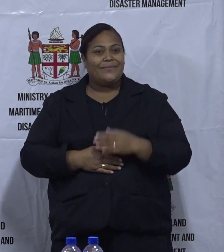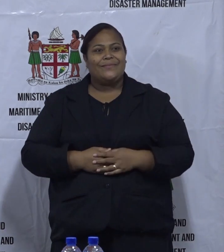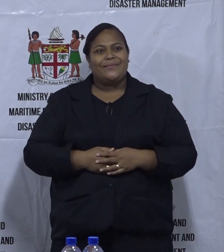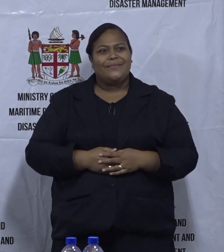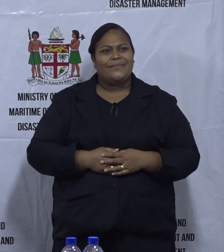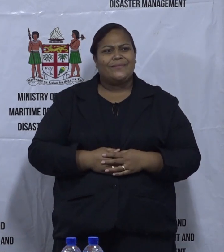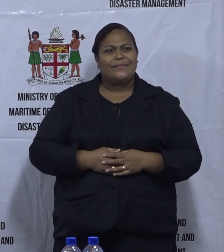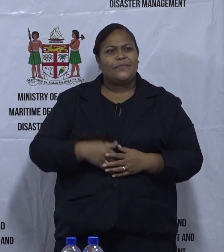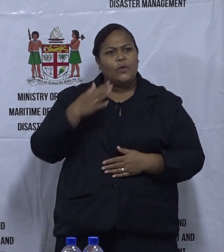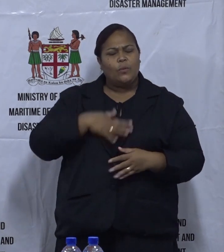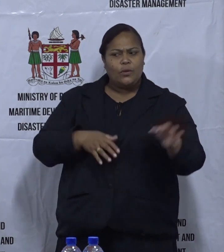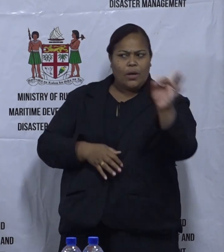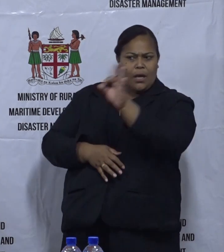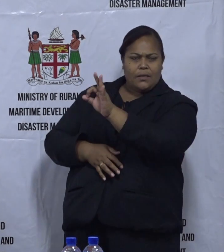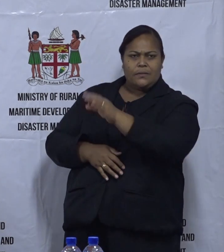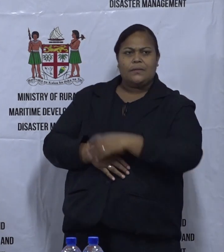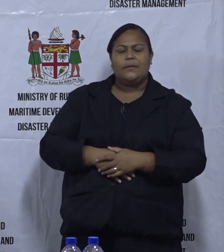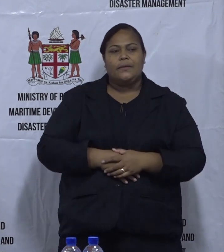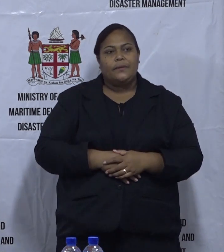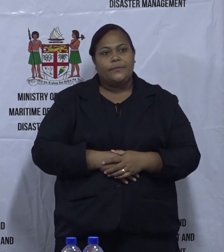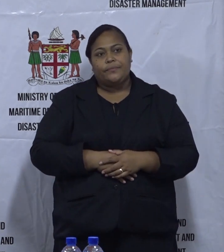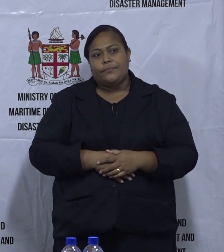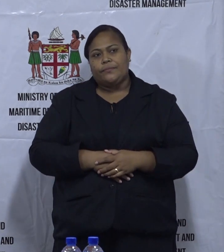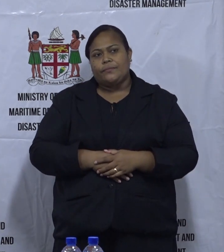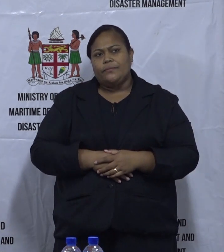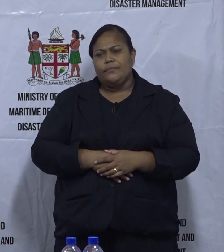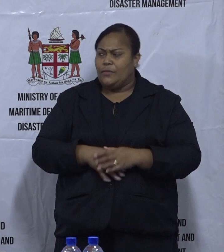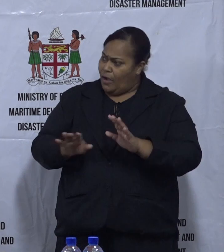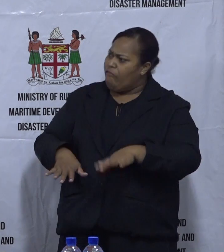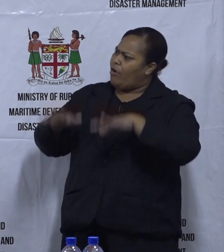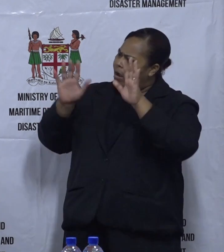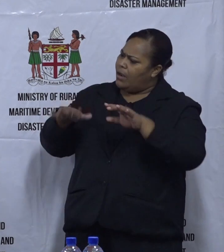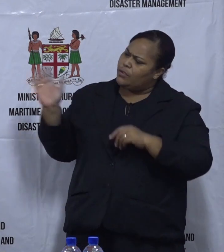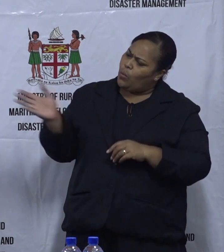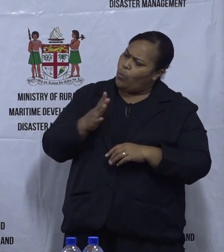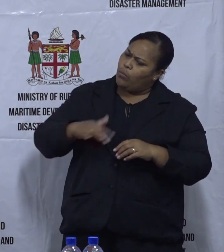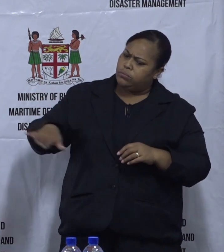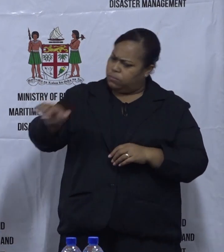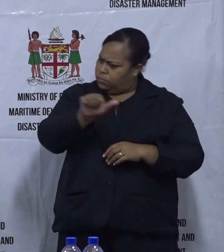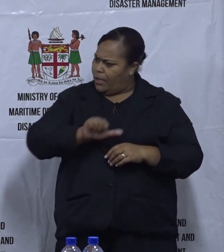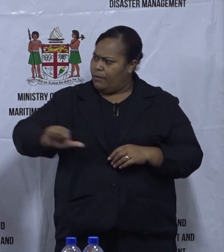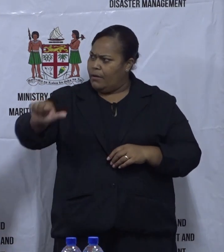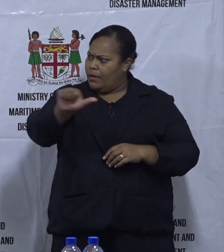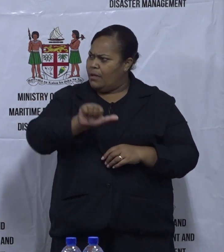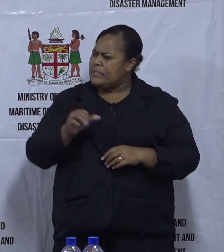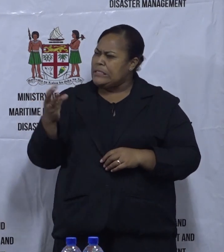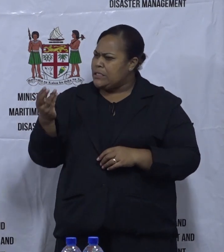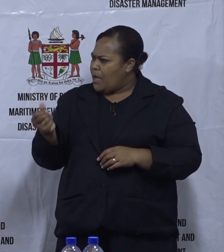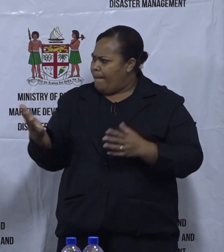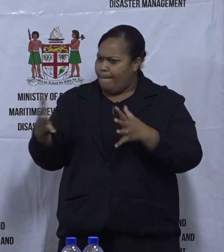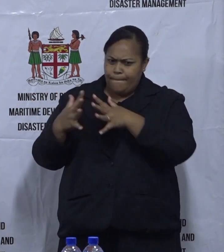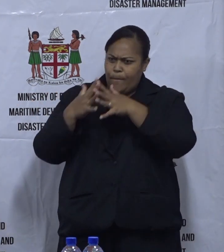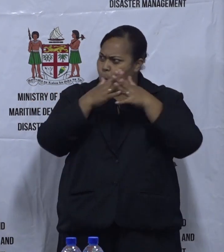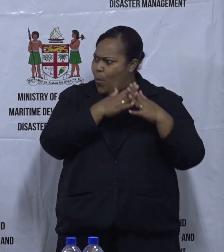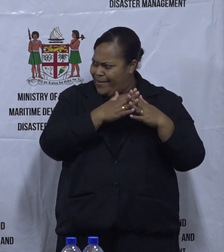I just wanted to ask, in light of the flooding and all of this, there have been reports of a couple of residents in the Western